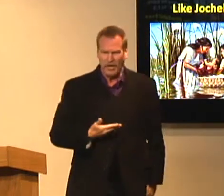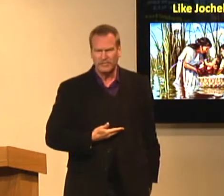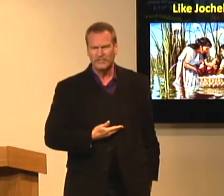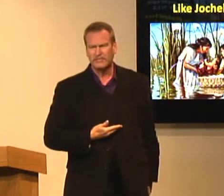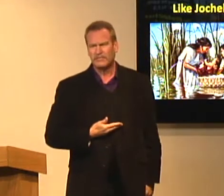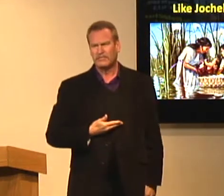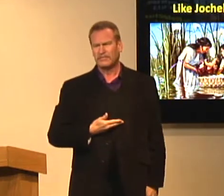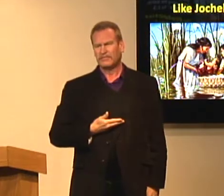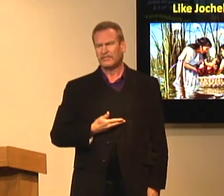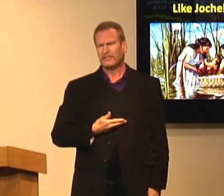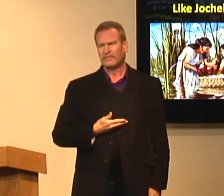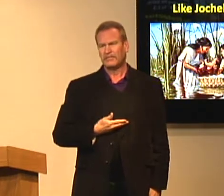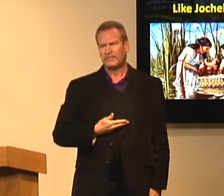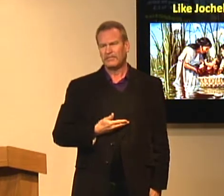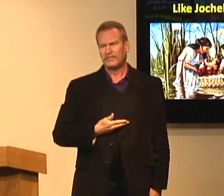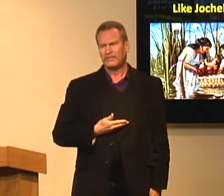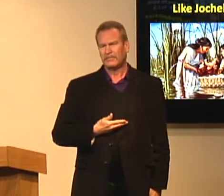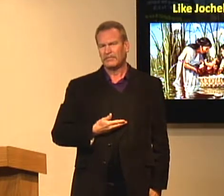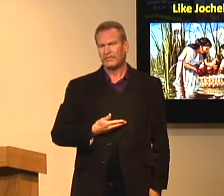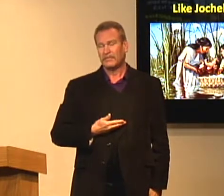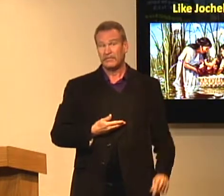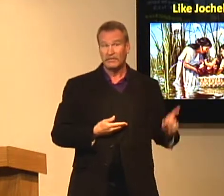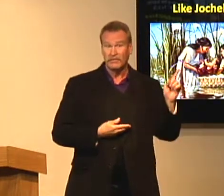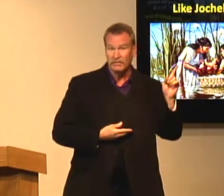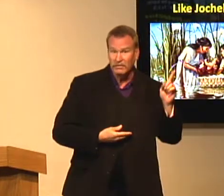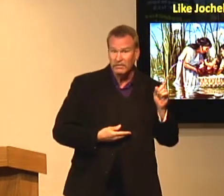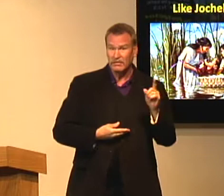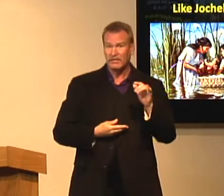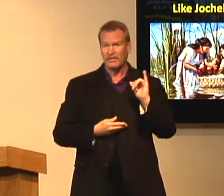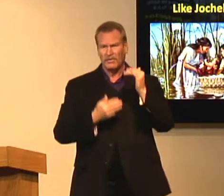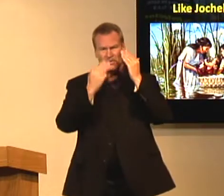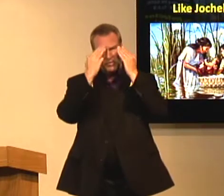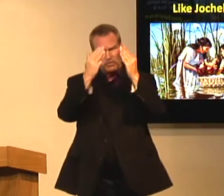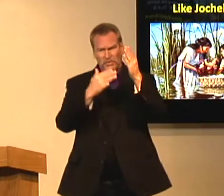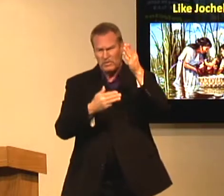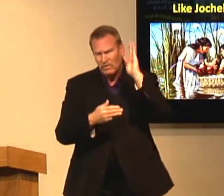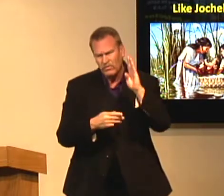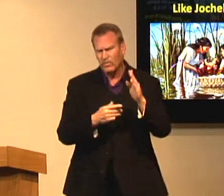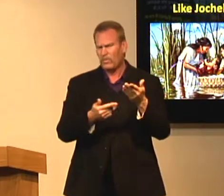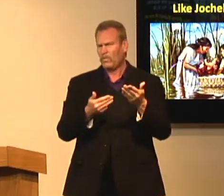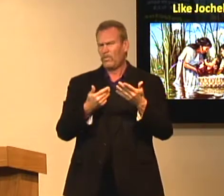God is the one who puts us together in our mother's womb.